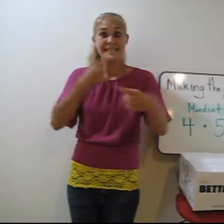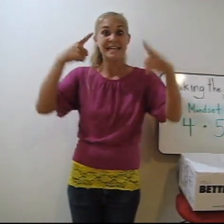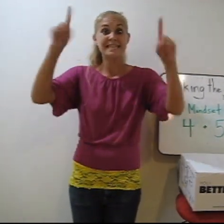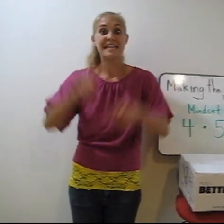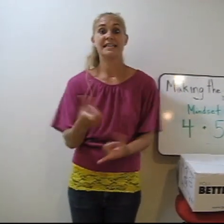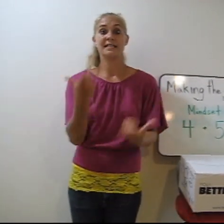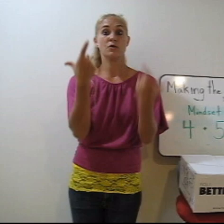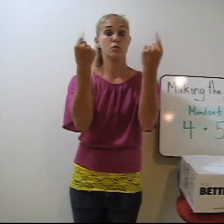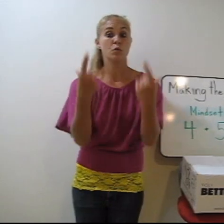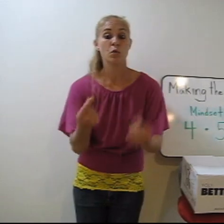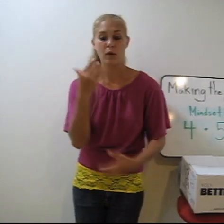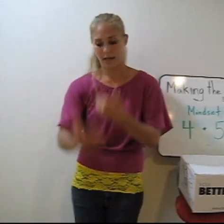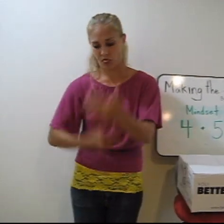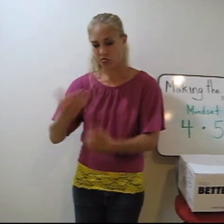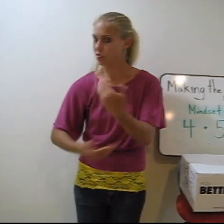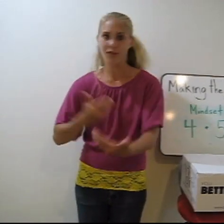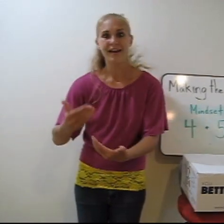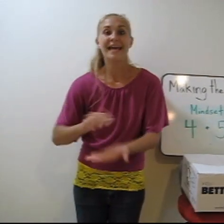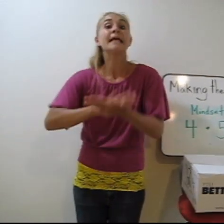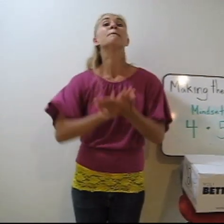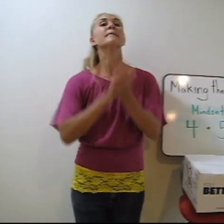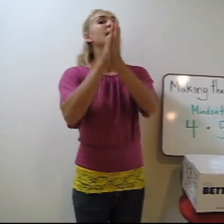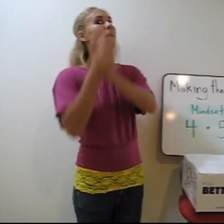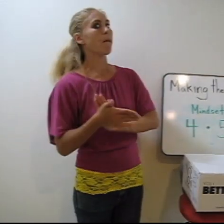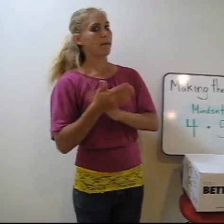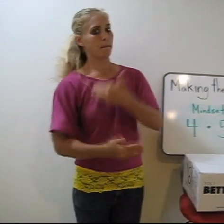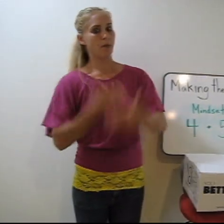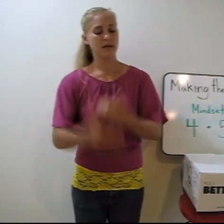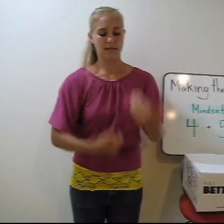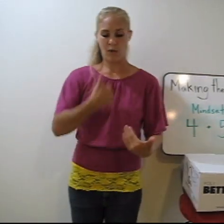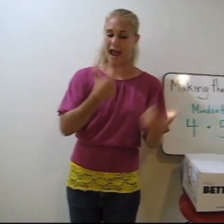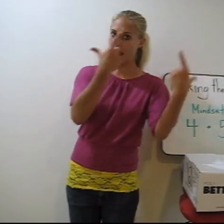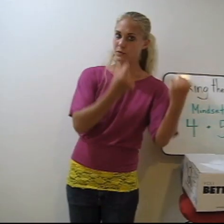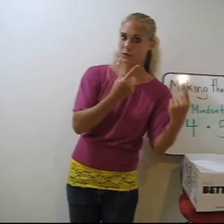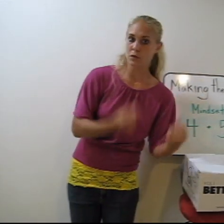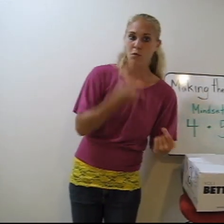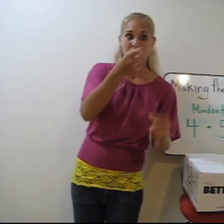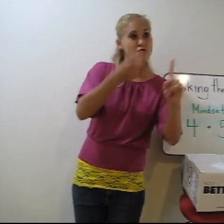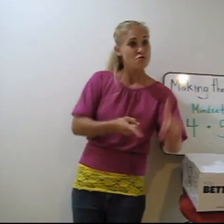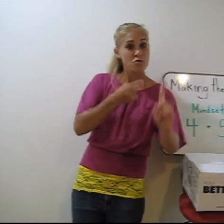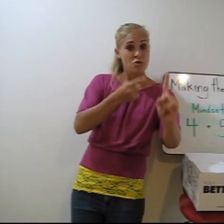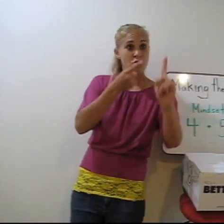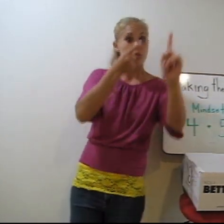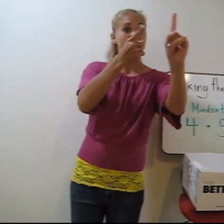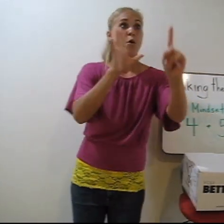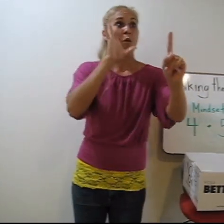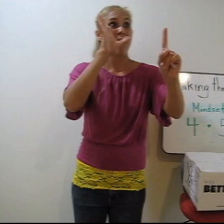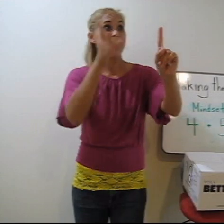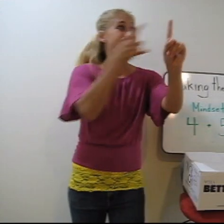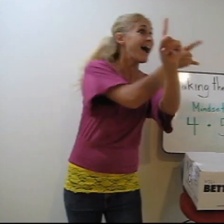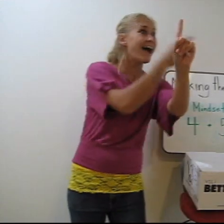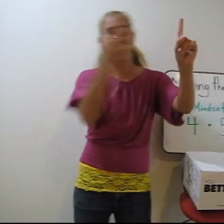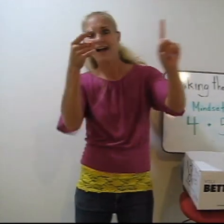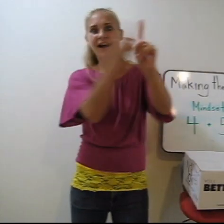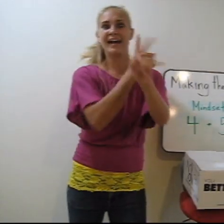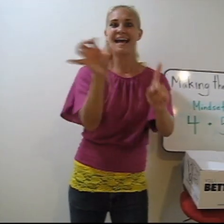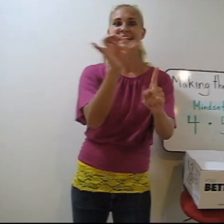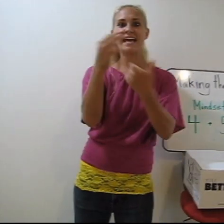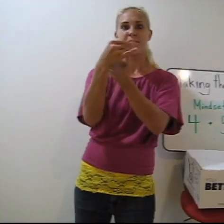process, it's a becoming process. What you do, what you pursue, will elude you. It can be like chasing butterflies. Success is